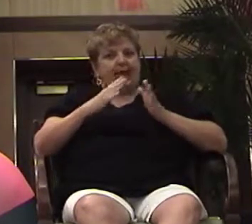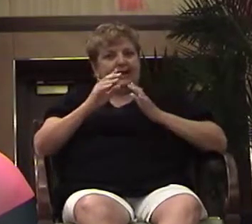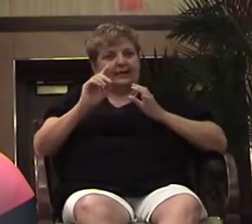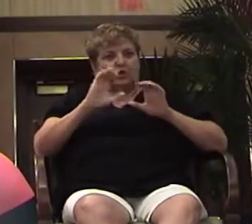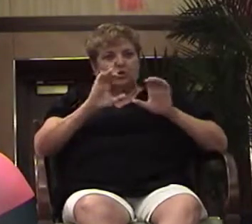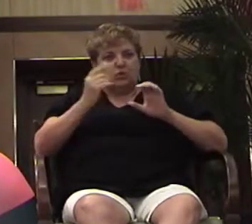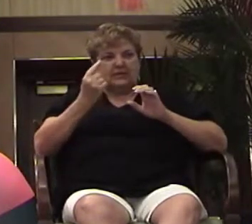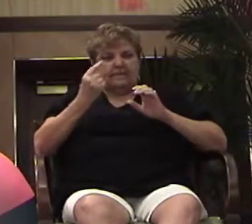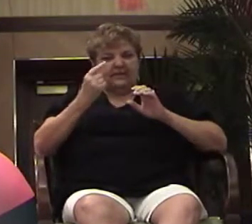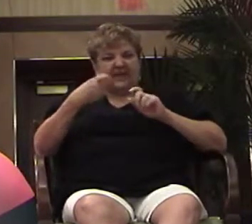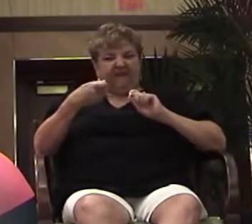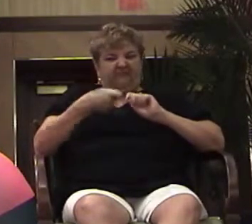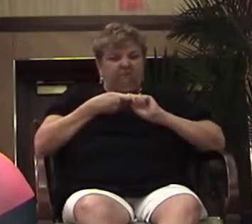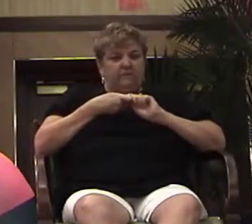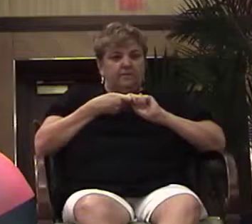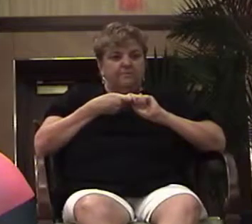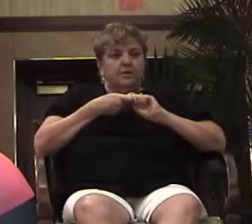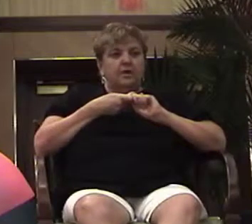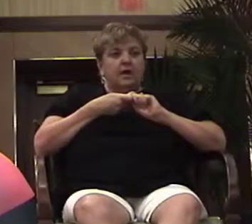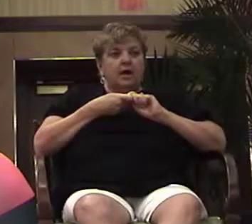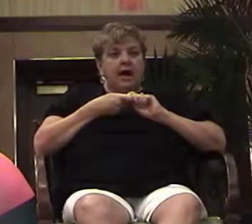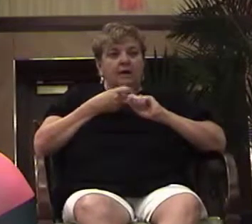say, I'm going to tell Mom you smoke.